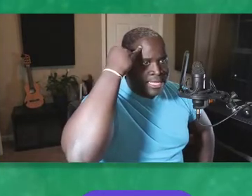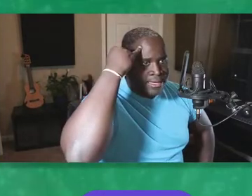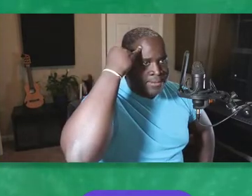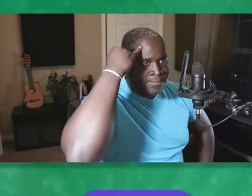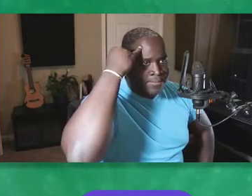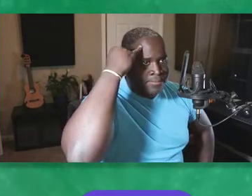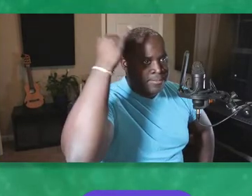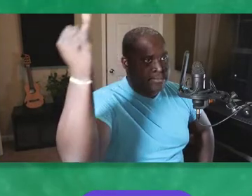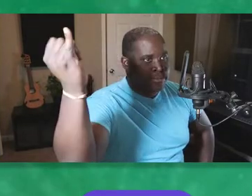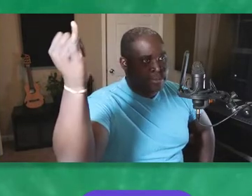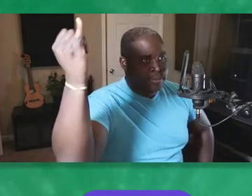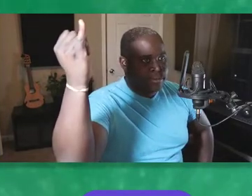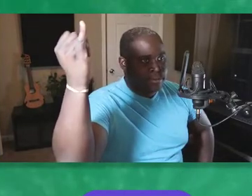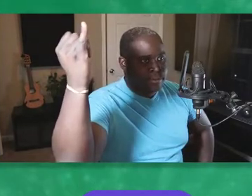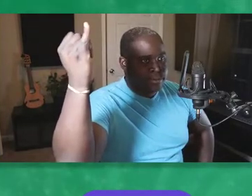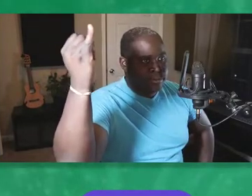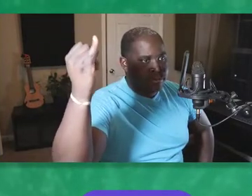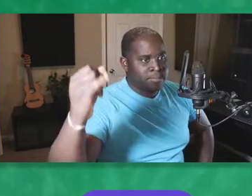idea?